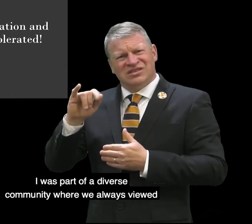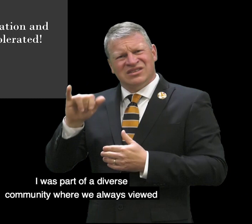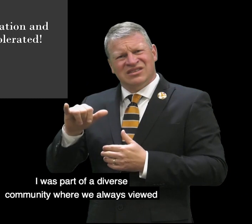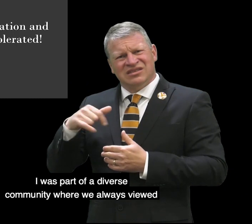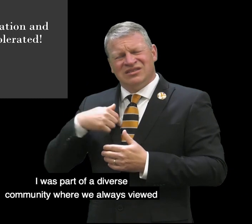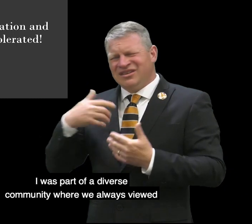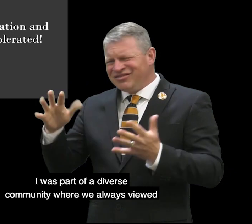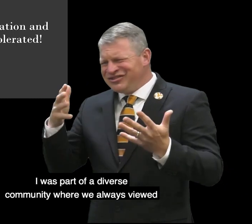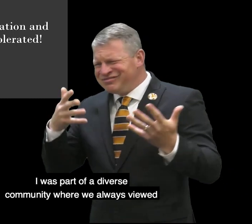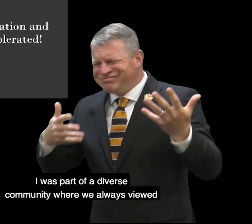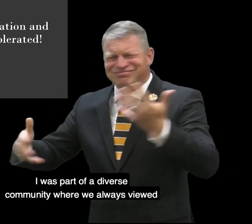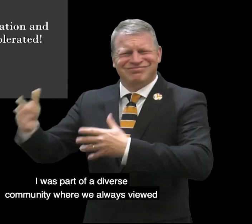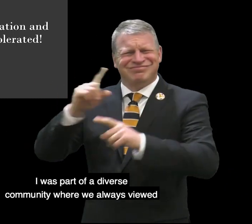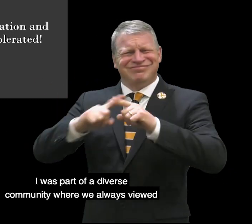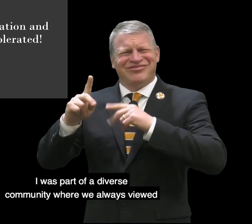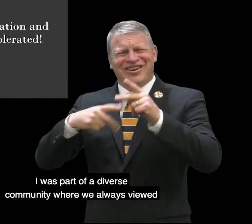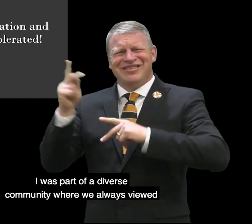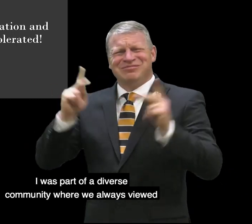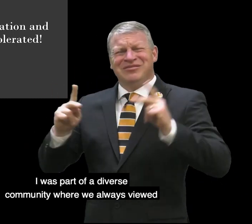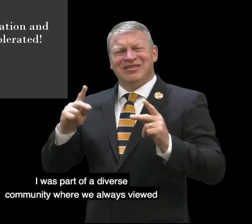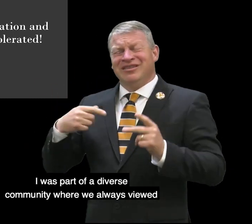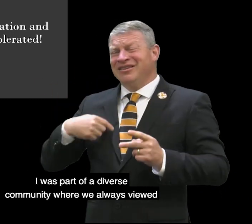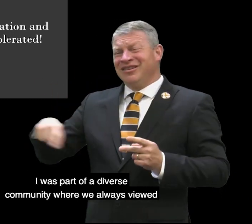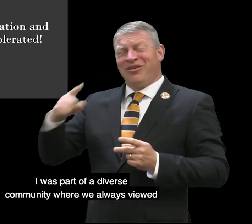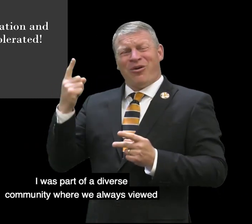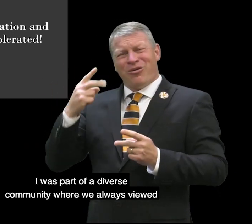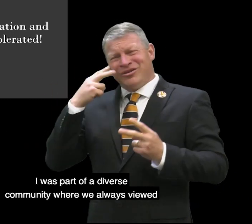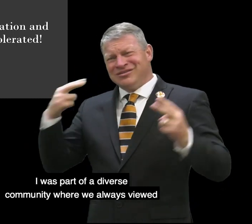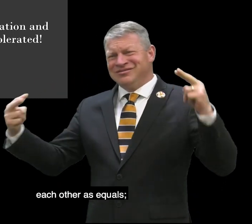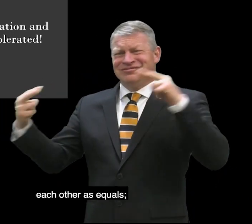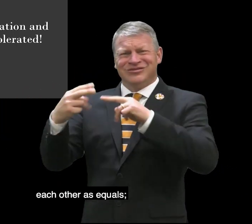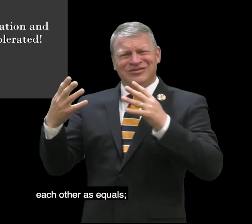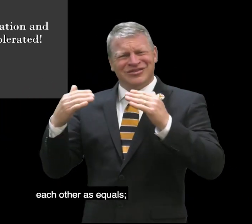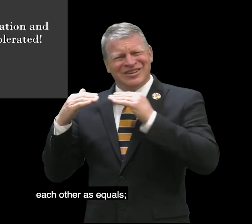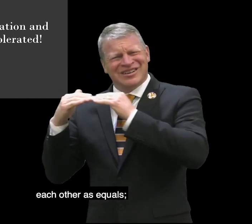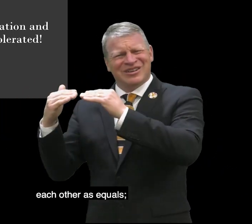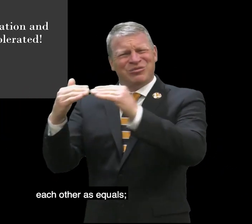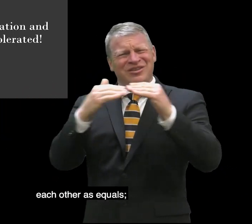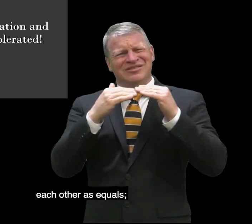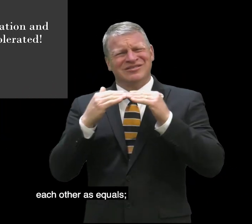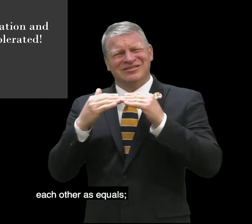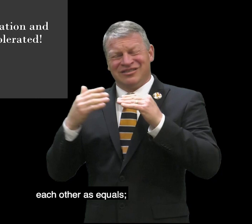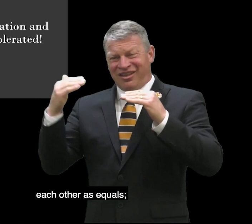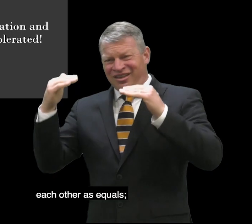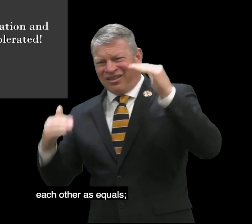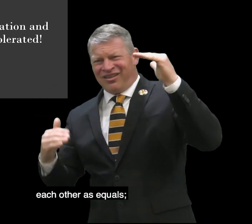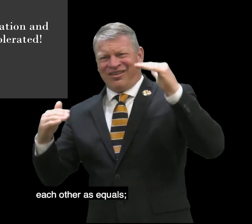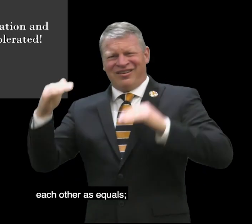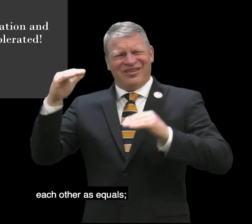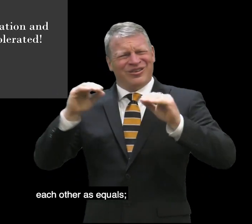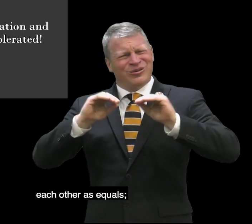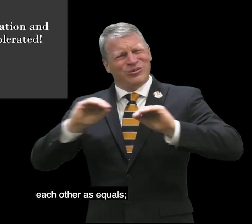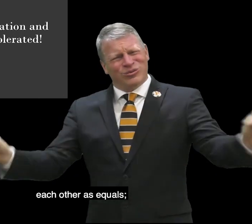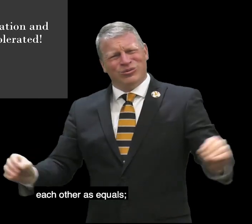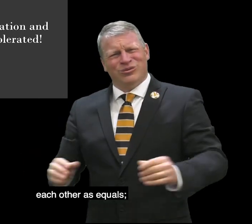up in New York City. I was part of a diverse community where we always viewed each other as equals.